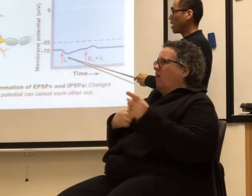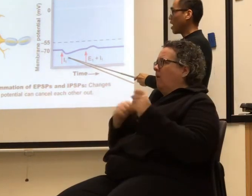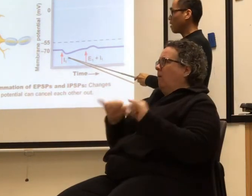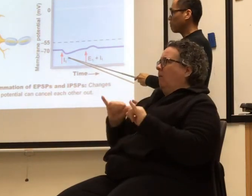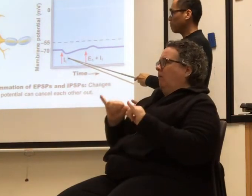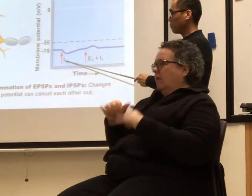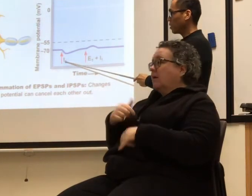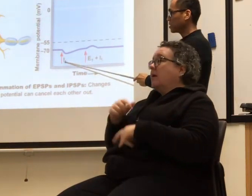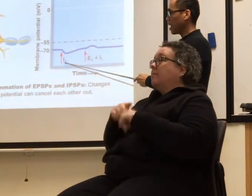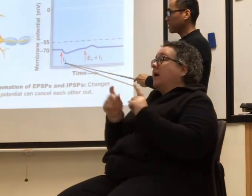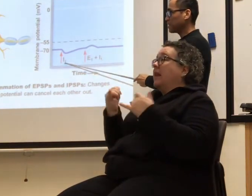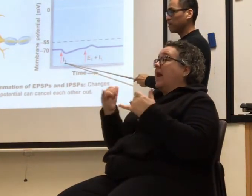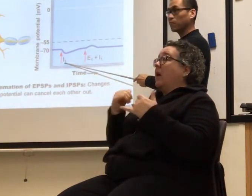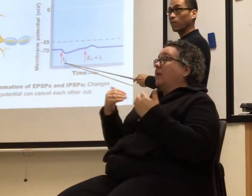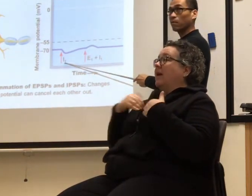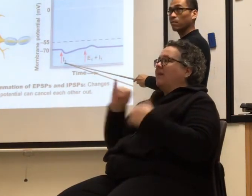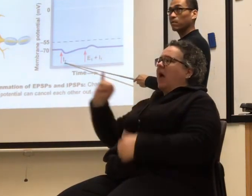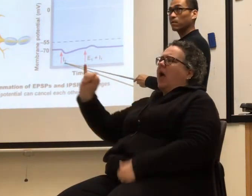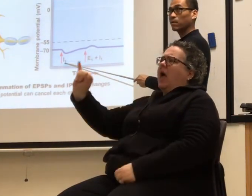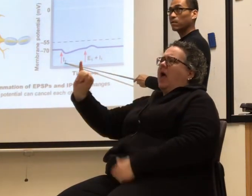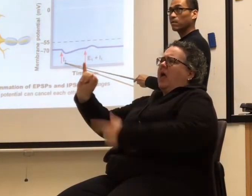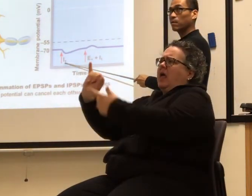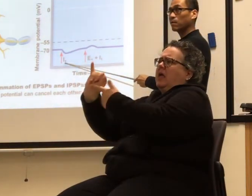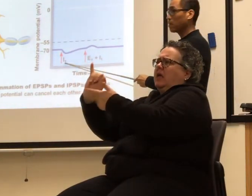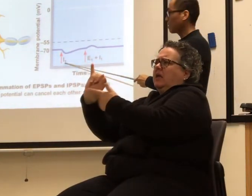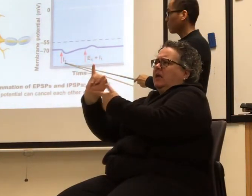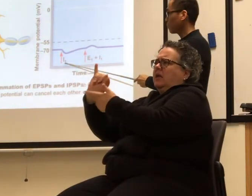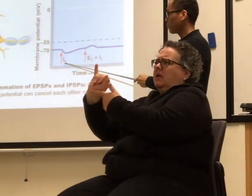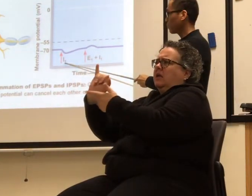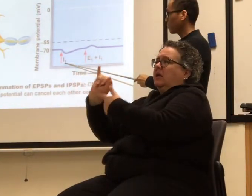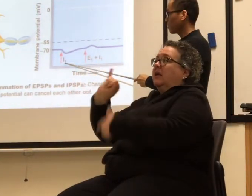But now we have. What does I stand for?